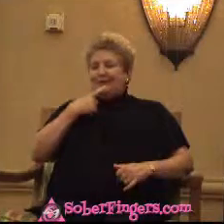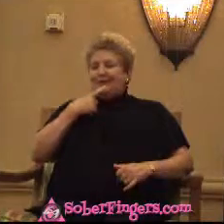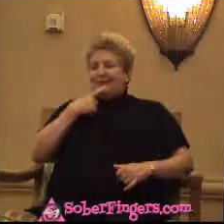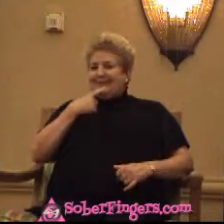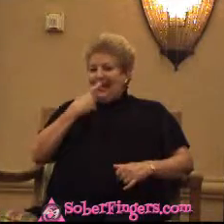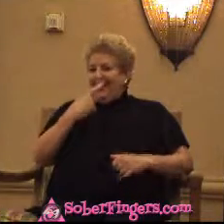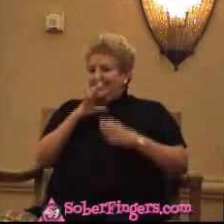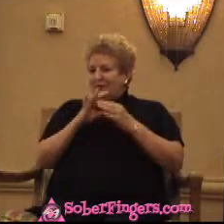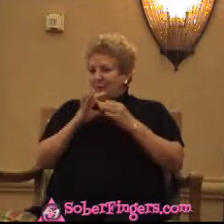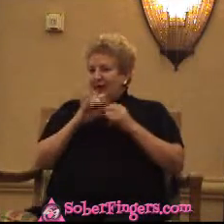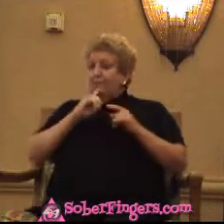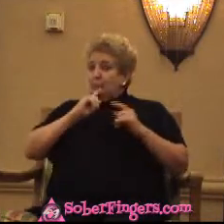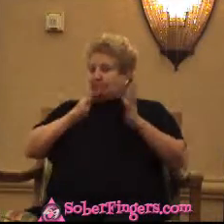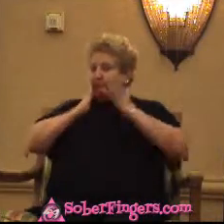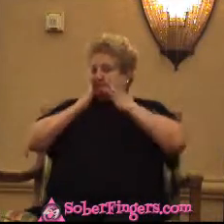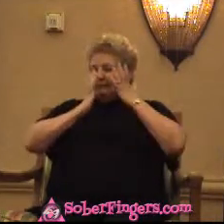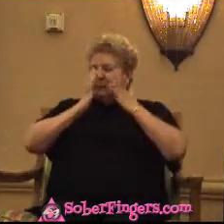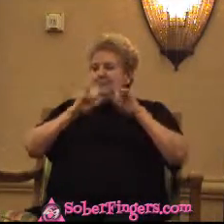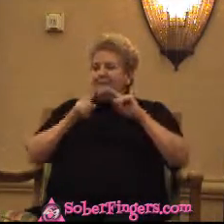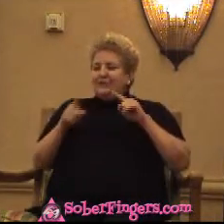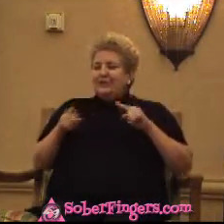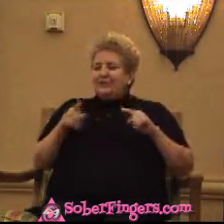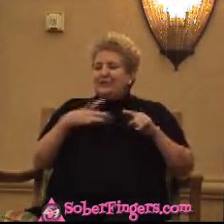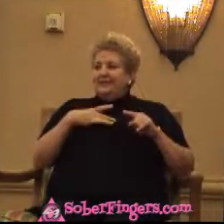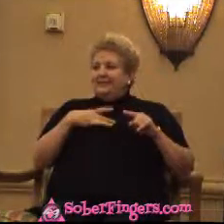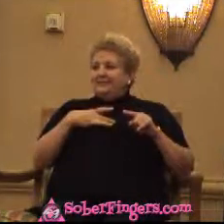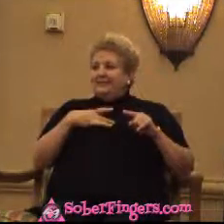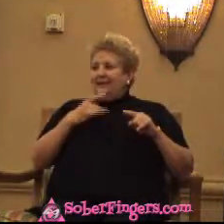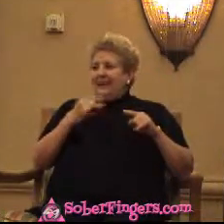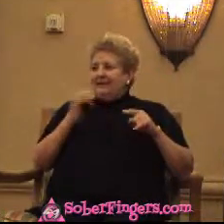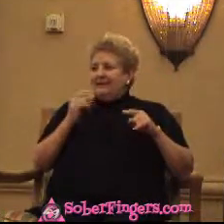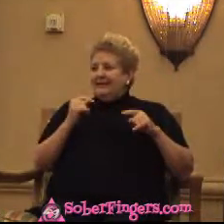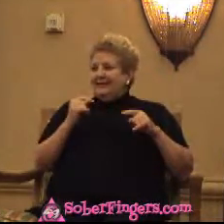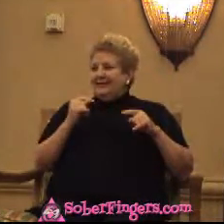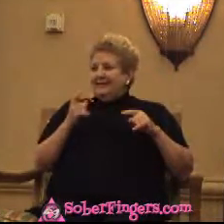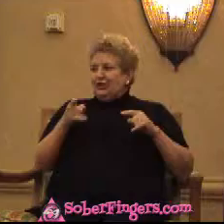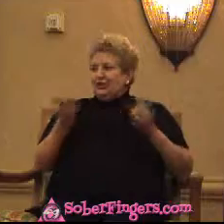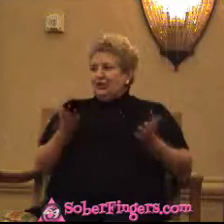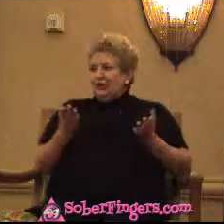it. But she's here, so I'll do it for her.